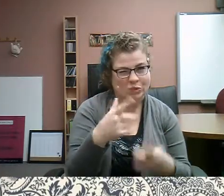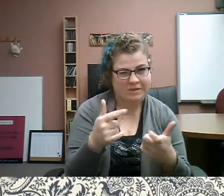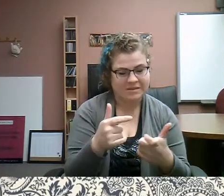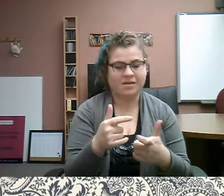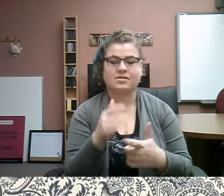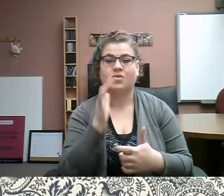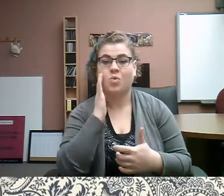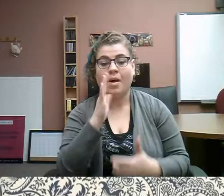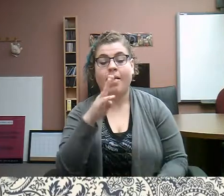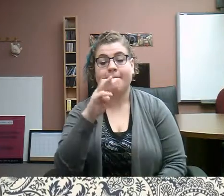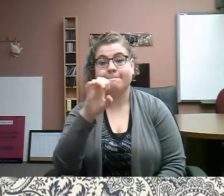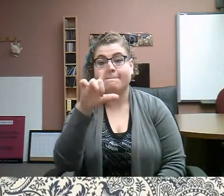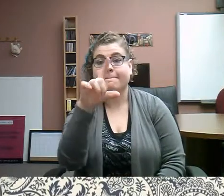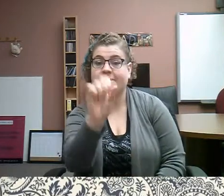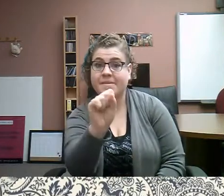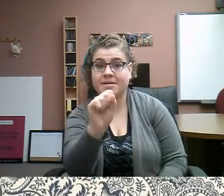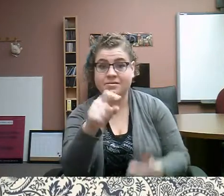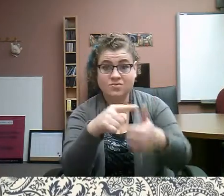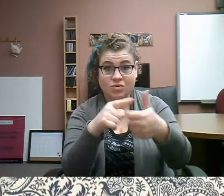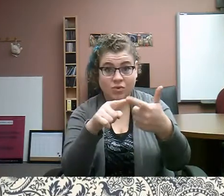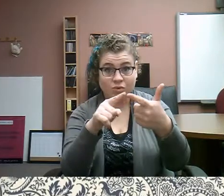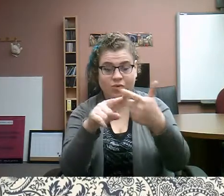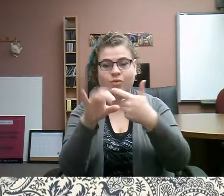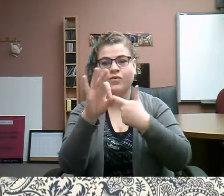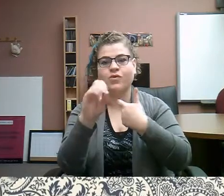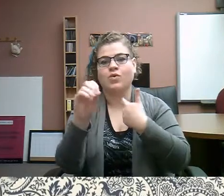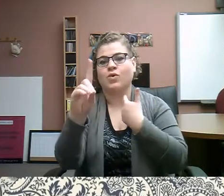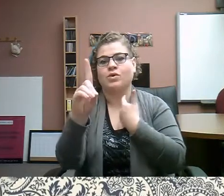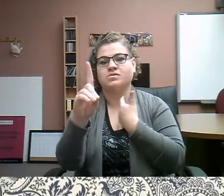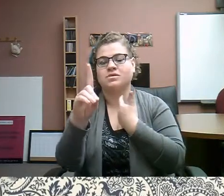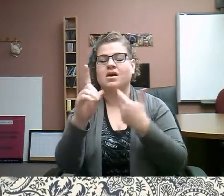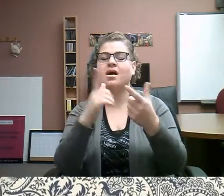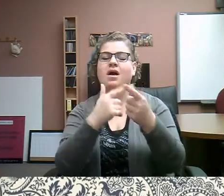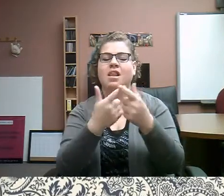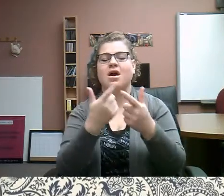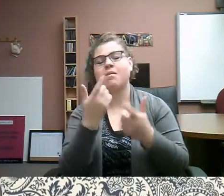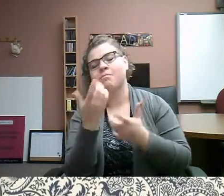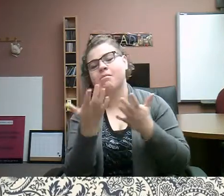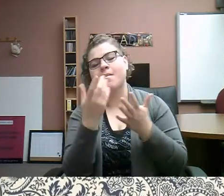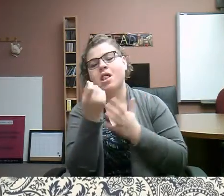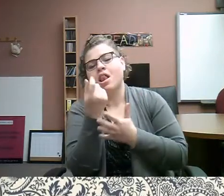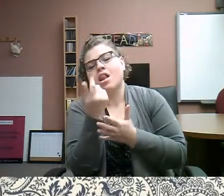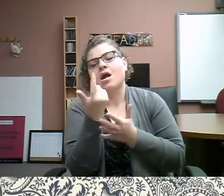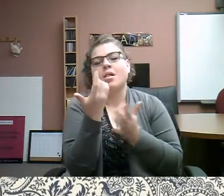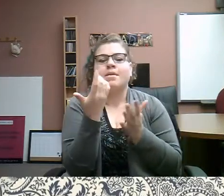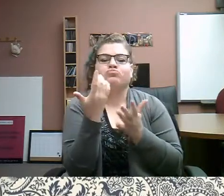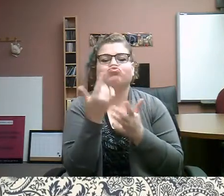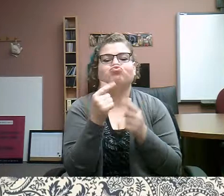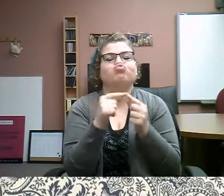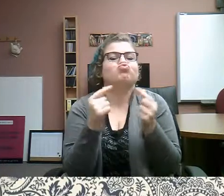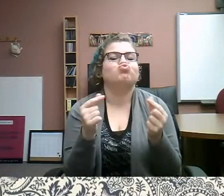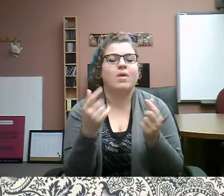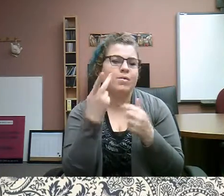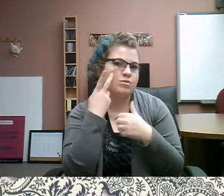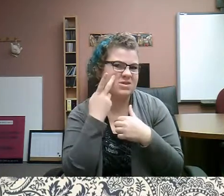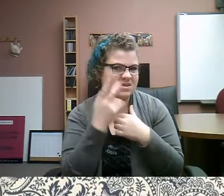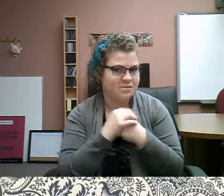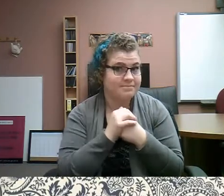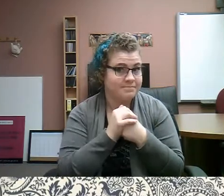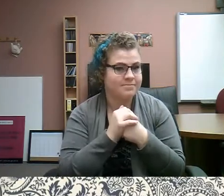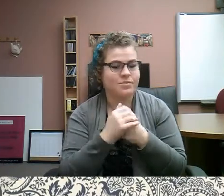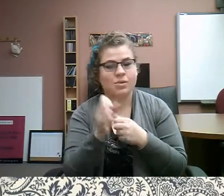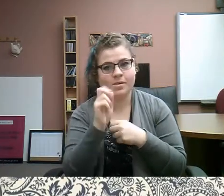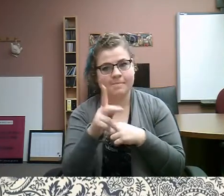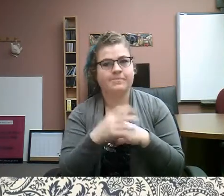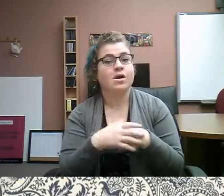Really, we're going to be doing two things, meals and then some food. Maybe we'll do a little bit of grammar, we'll